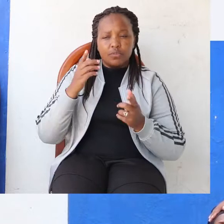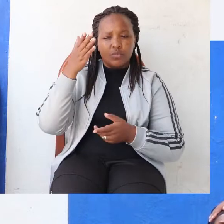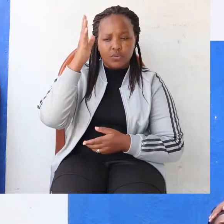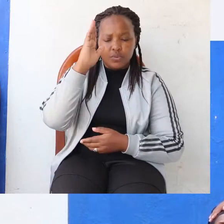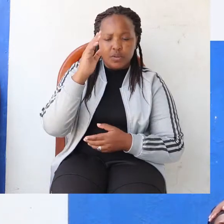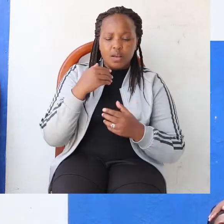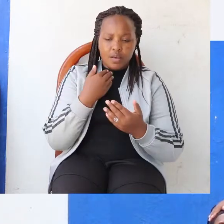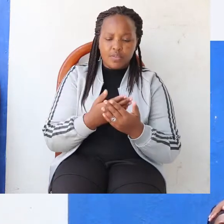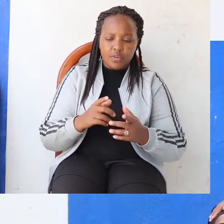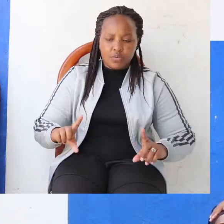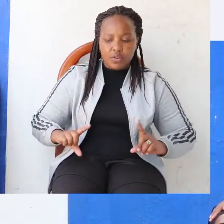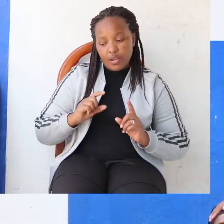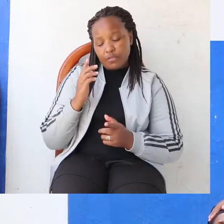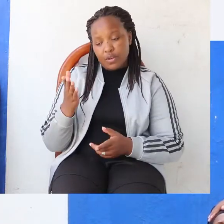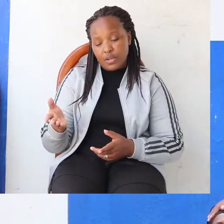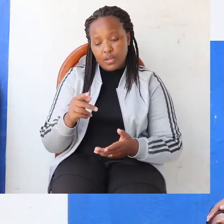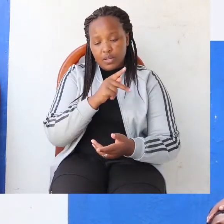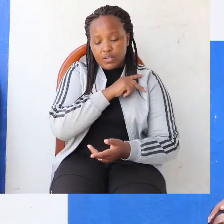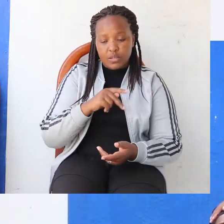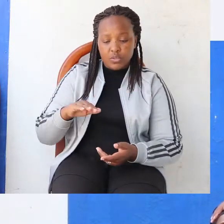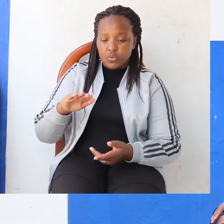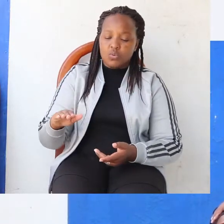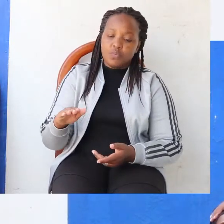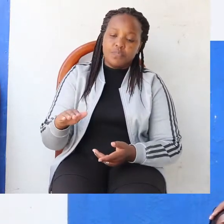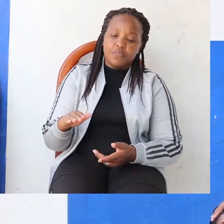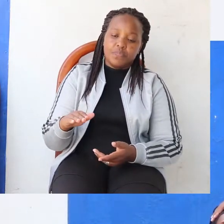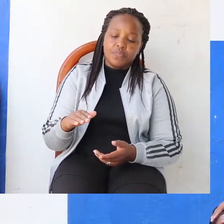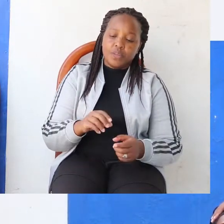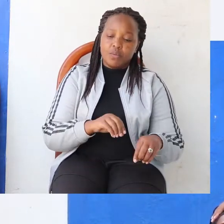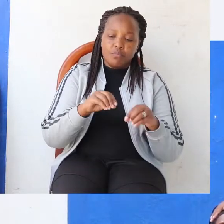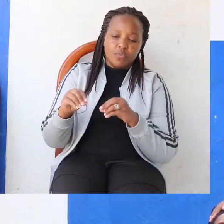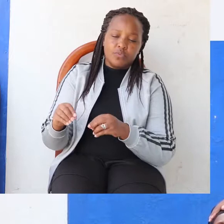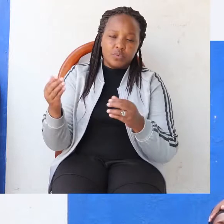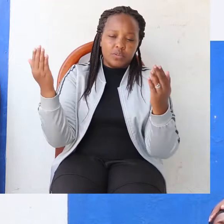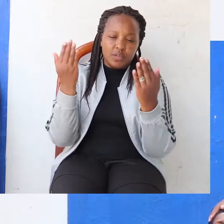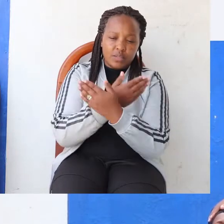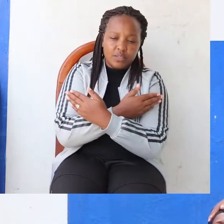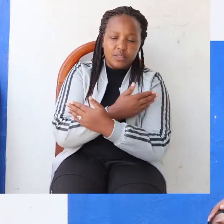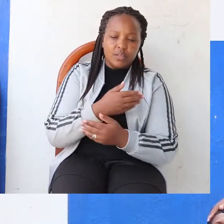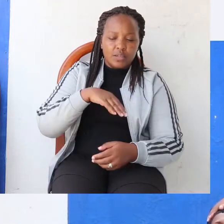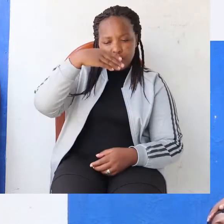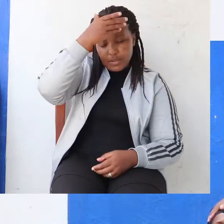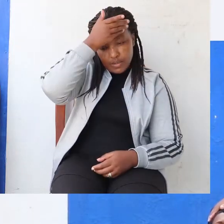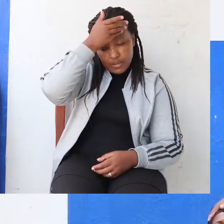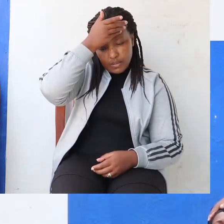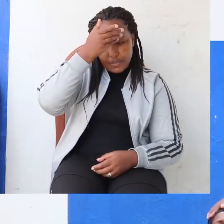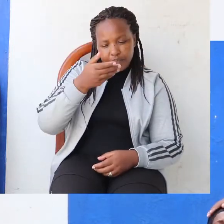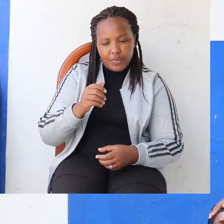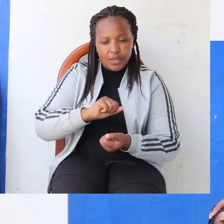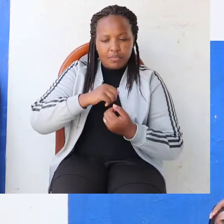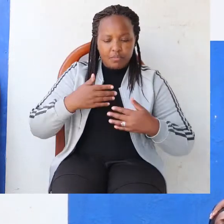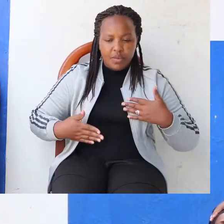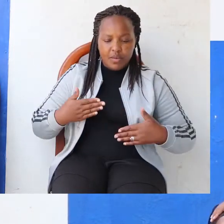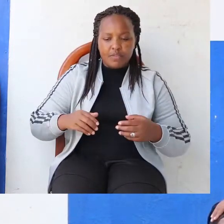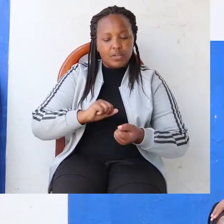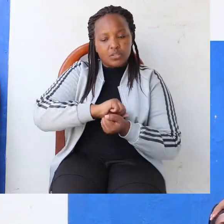life. Thank you for bringing her into the kingdom. I release her from all the chains of drunkenness and disorderly behavior, and